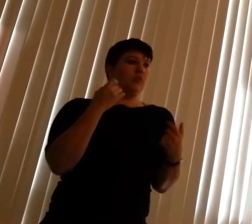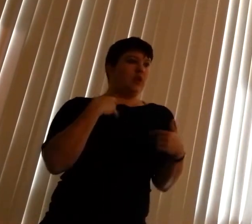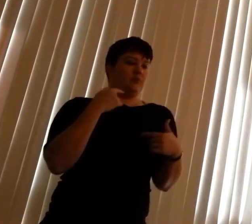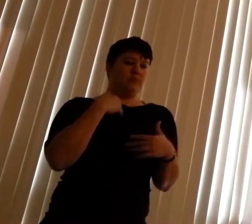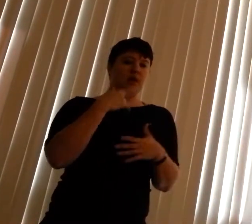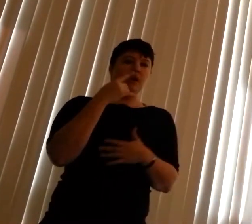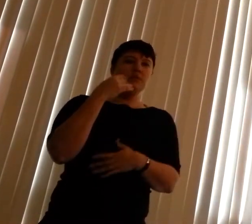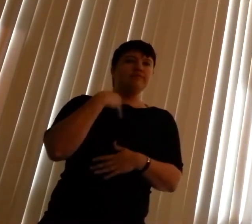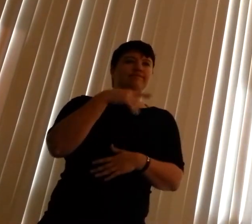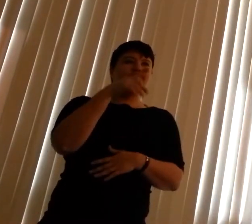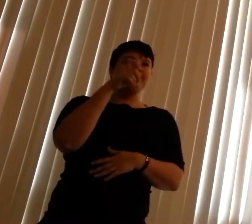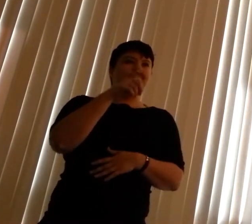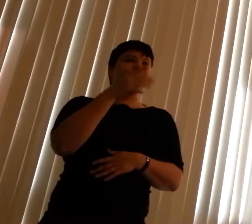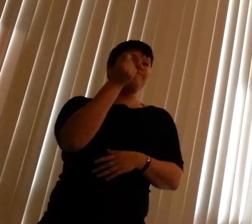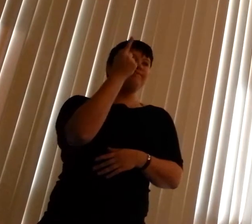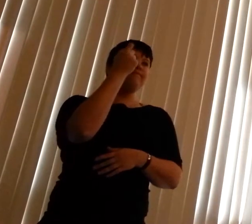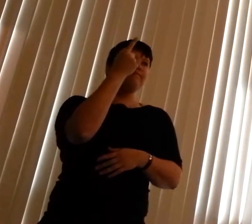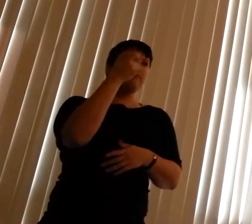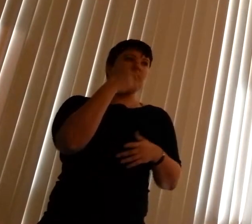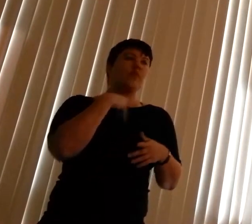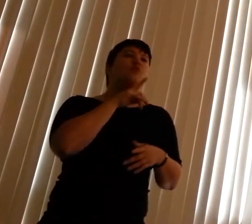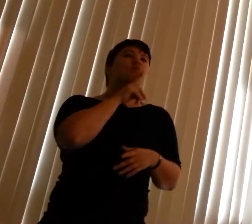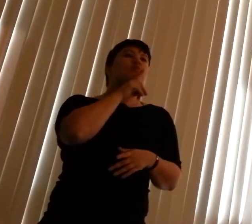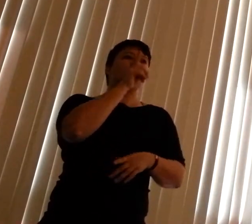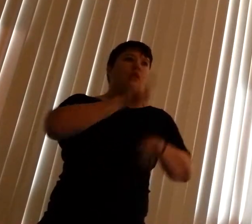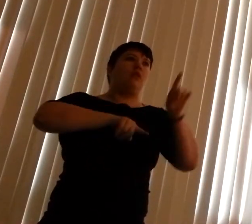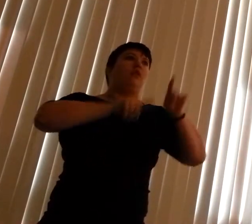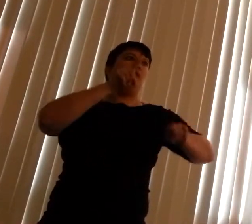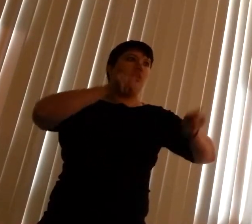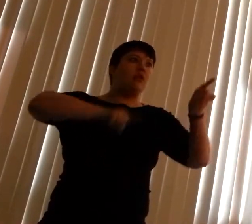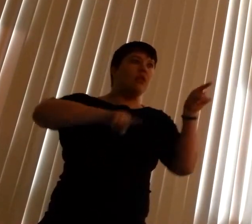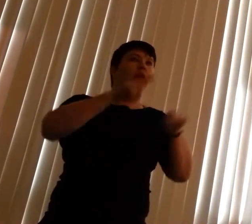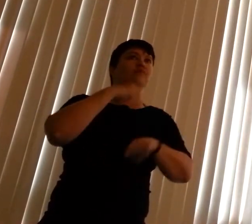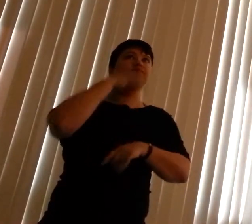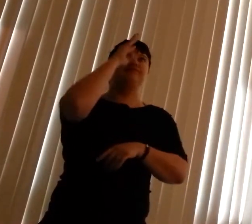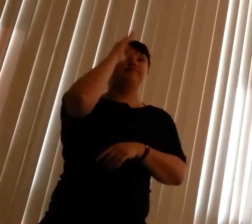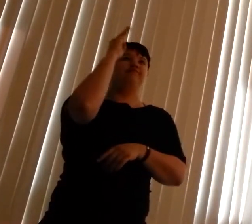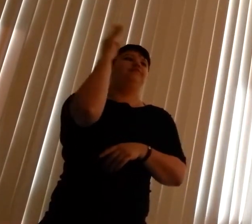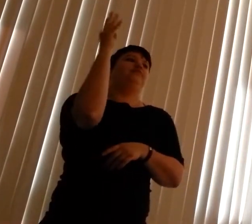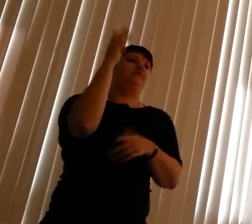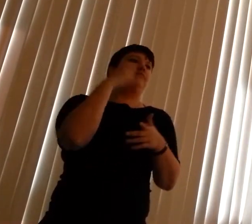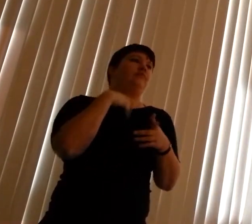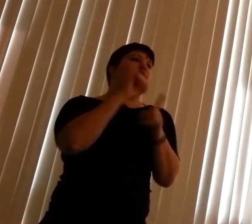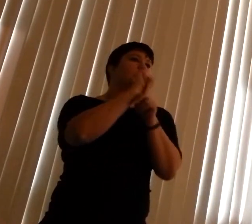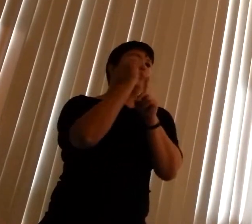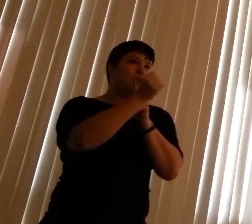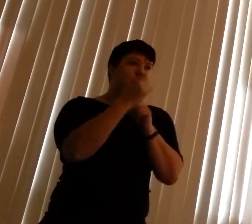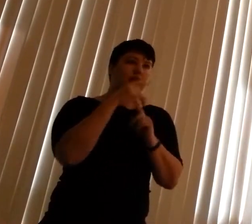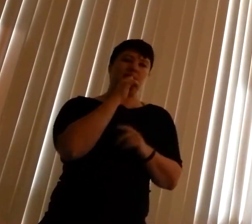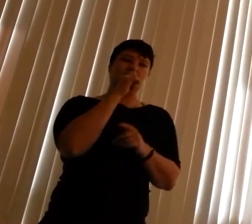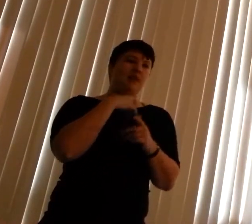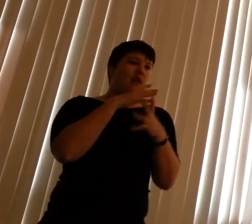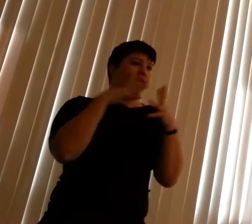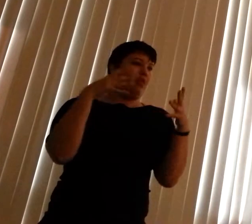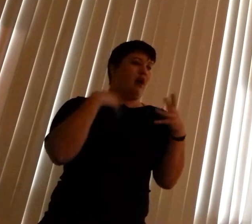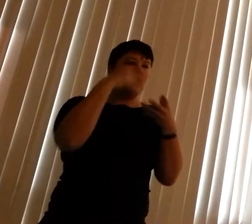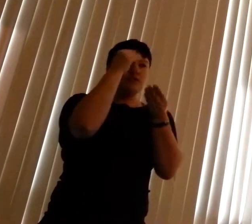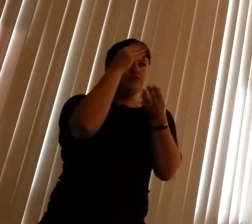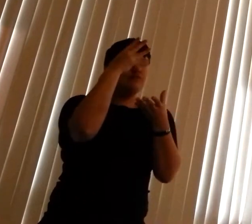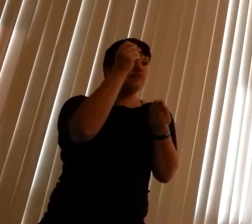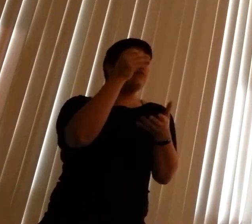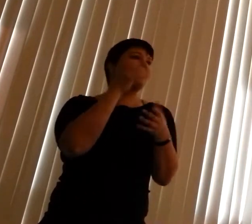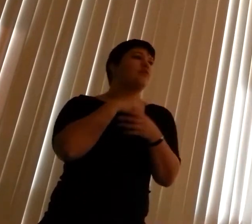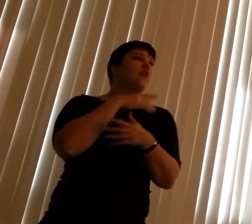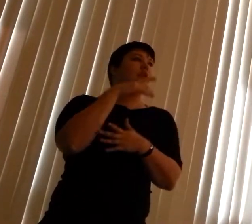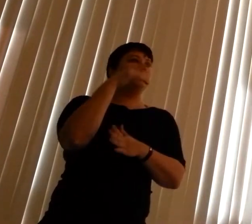are really, really abstract and idealized. There's very little information, context is